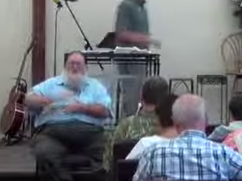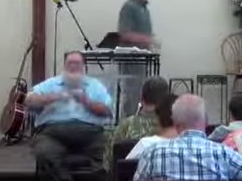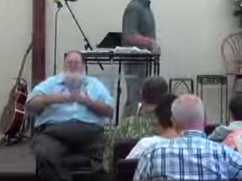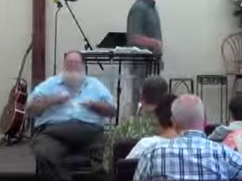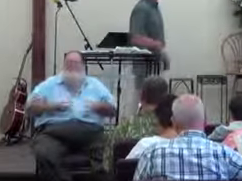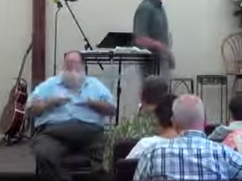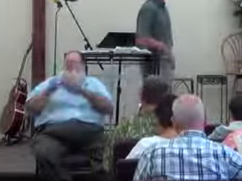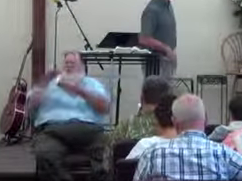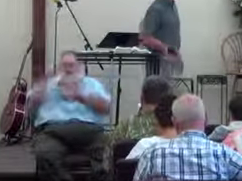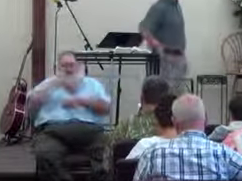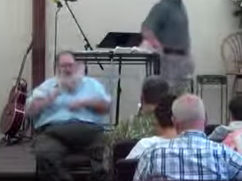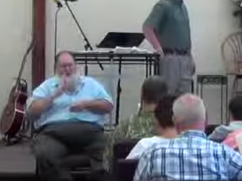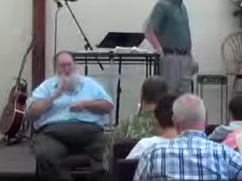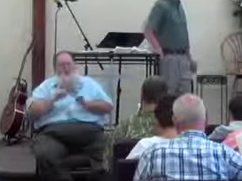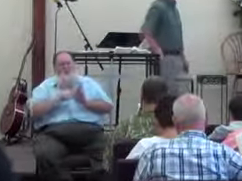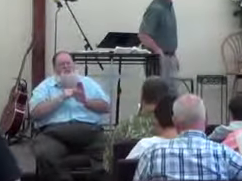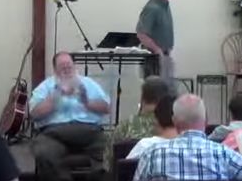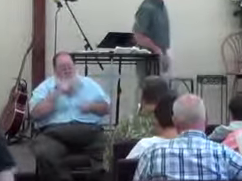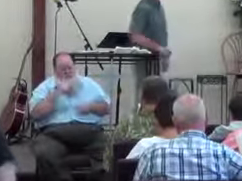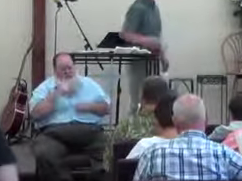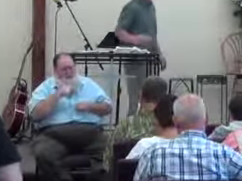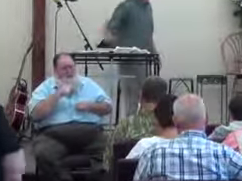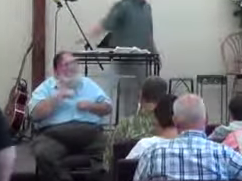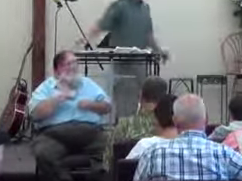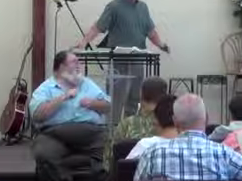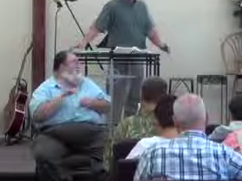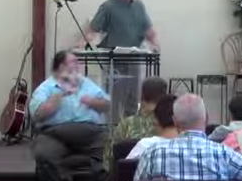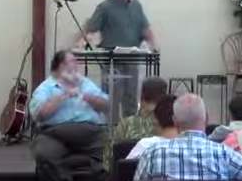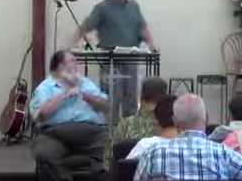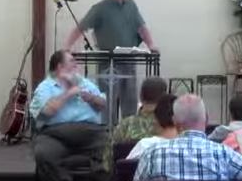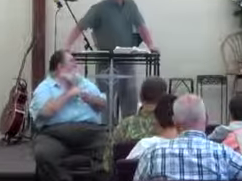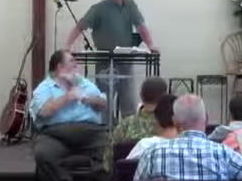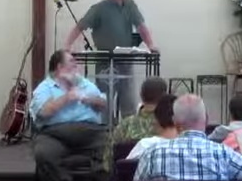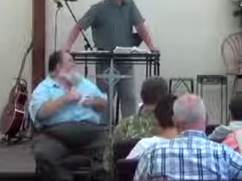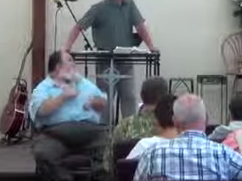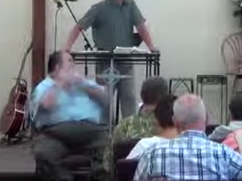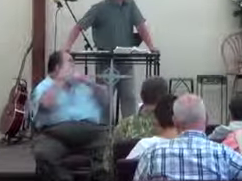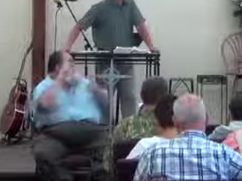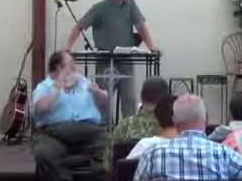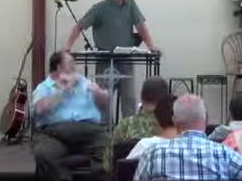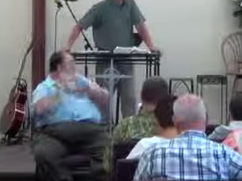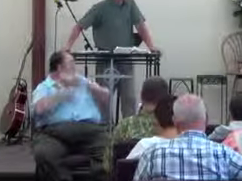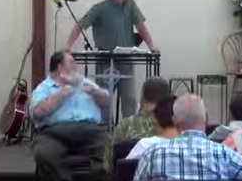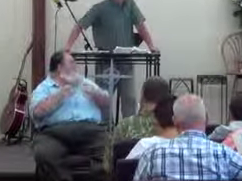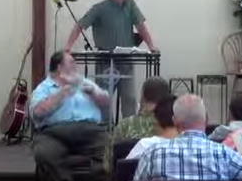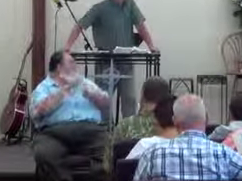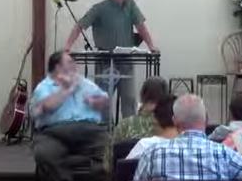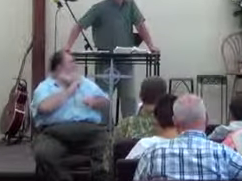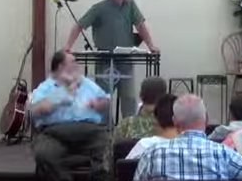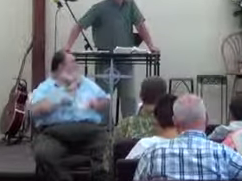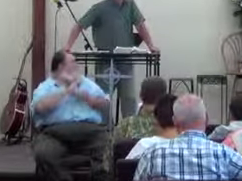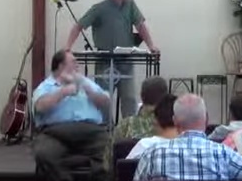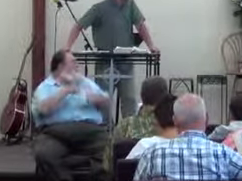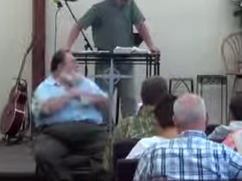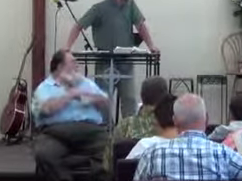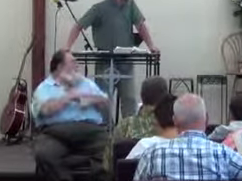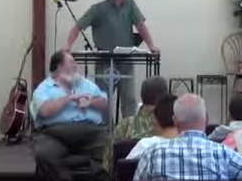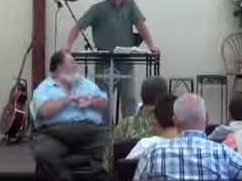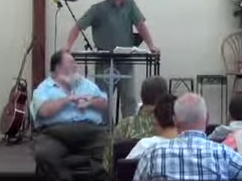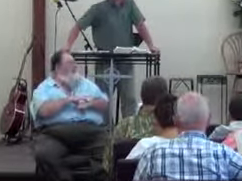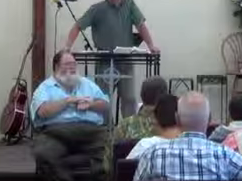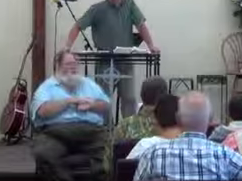So the scripture says here in Psalms 100, it says, shout for joy to the Lord, all the earth. And the first thing that stuck out was all